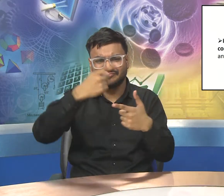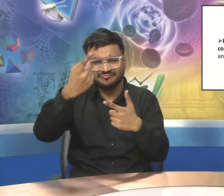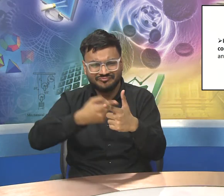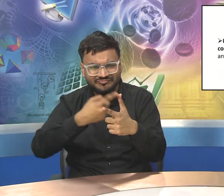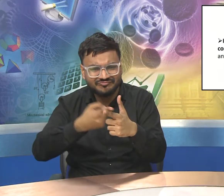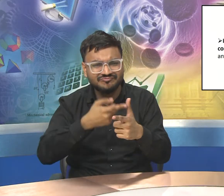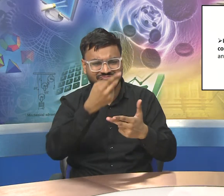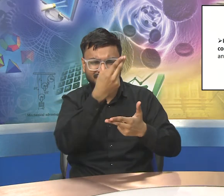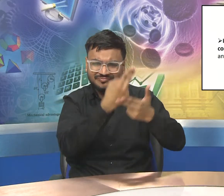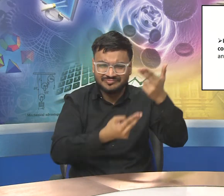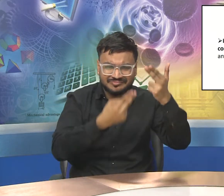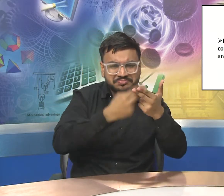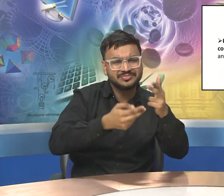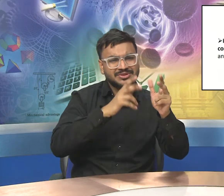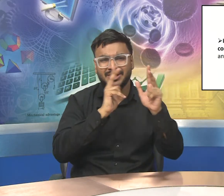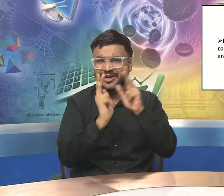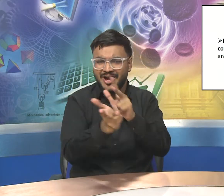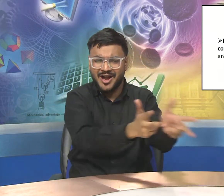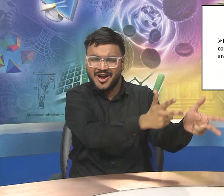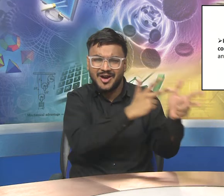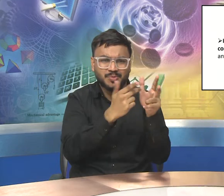Indian deaf community.